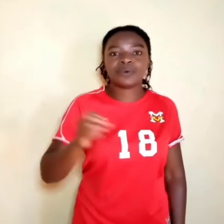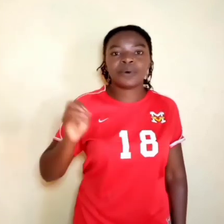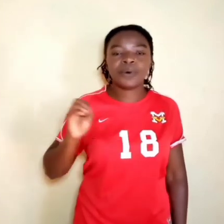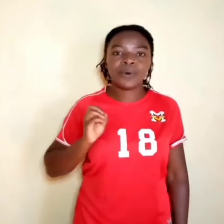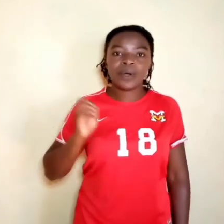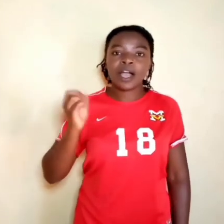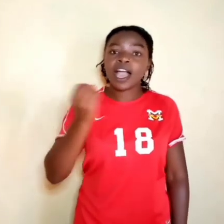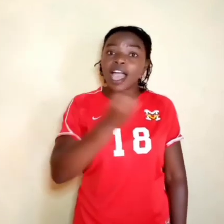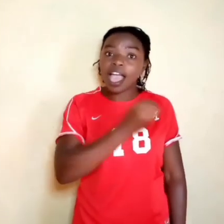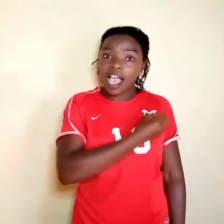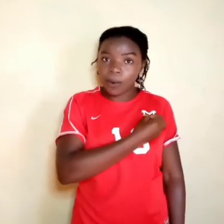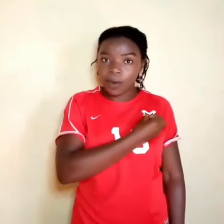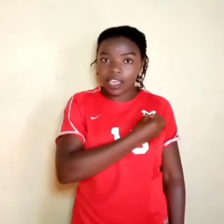So our,